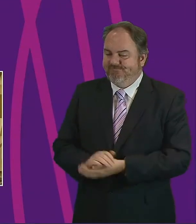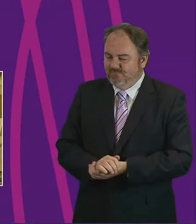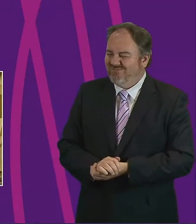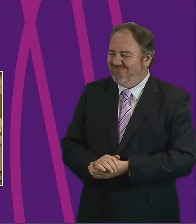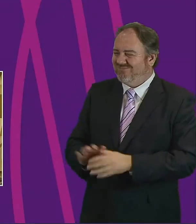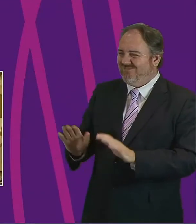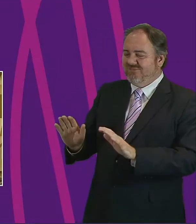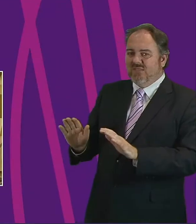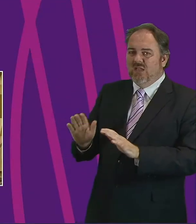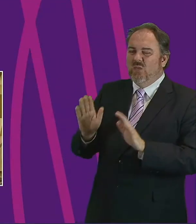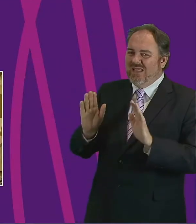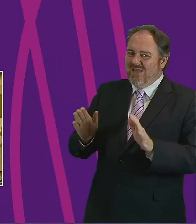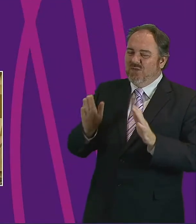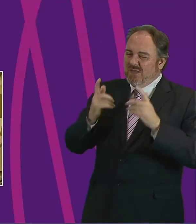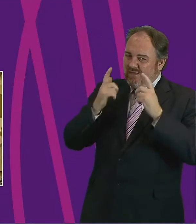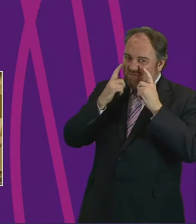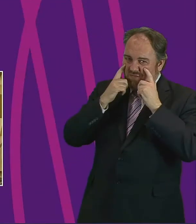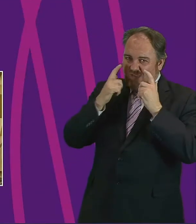here that we don't